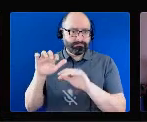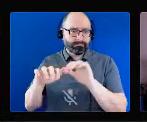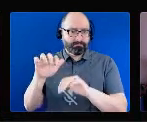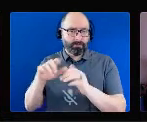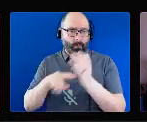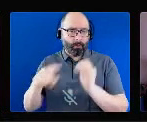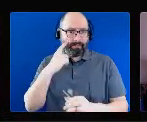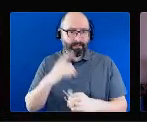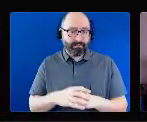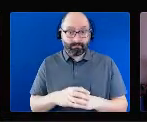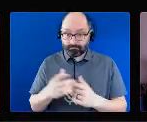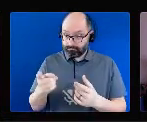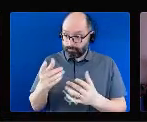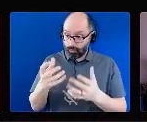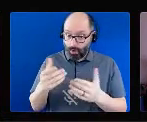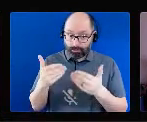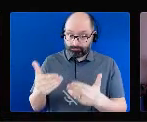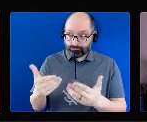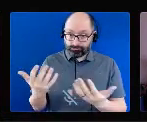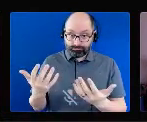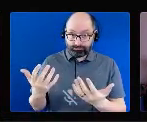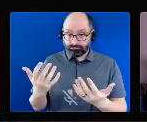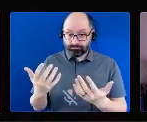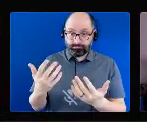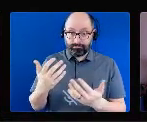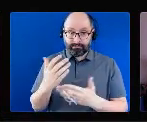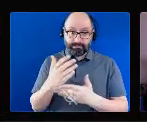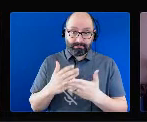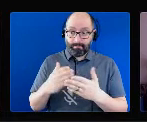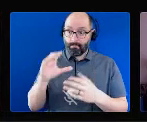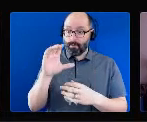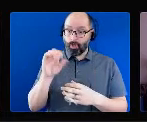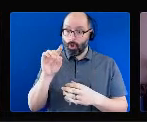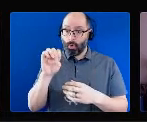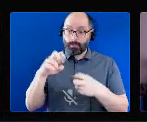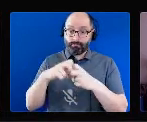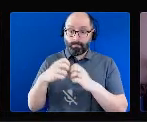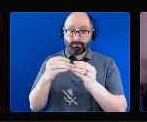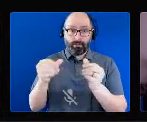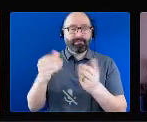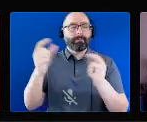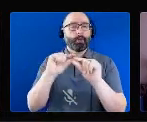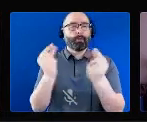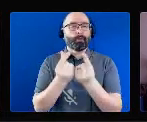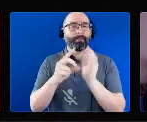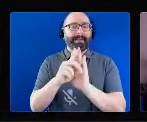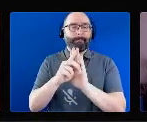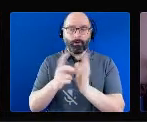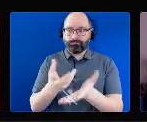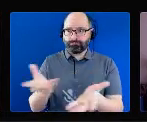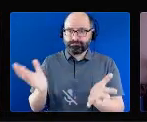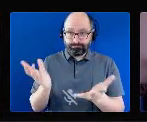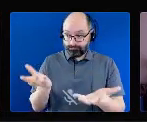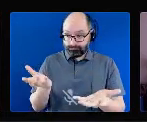Yes or no, are you game to do some coding problem solving together, just as a group demo where we go through using some